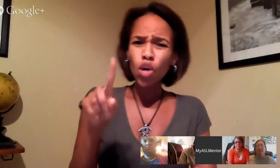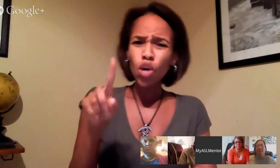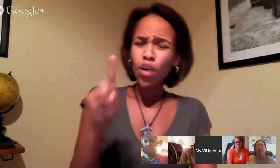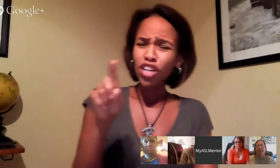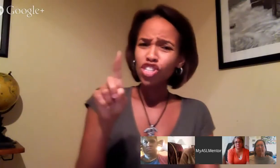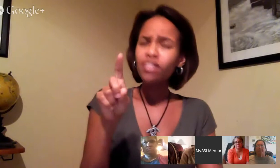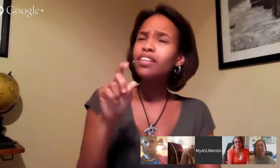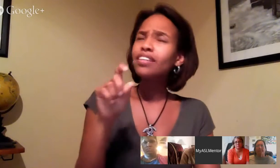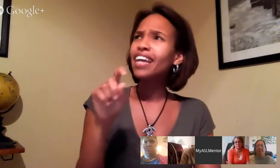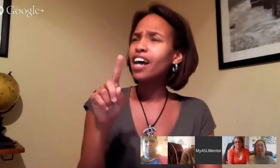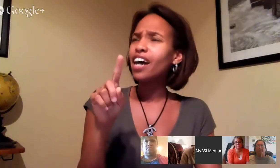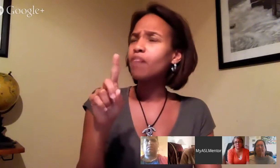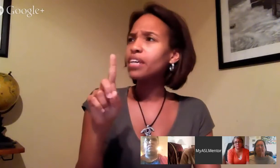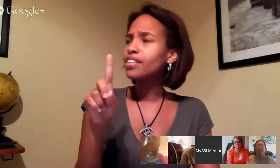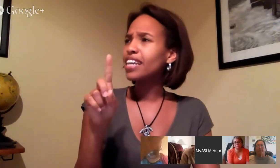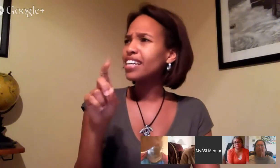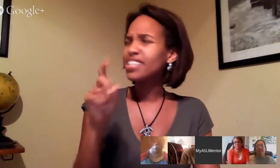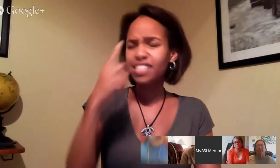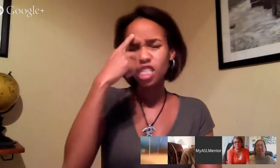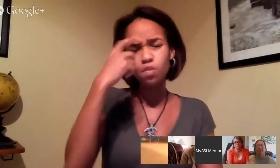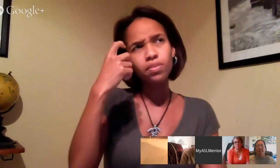a question like